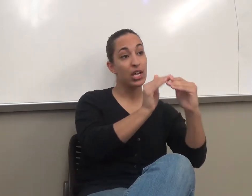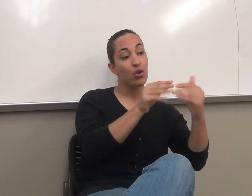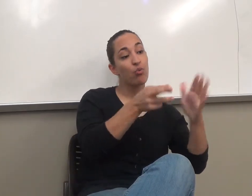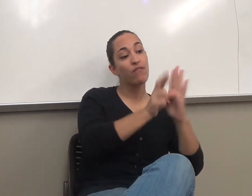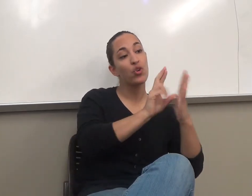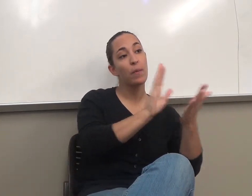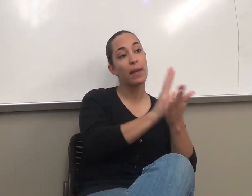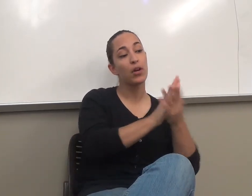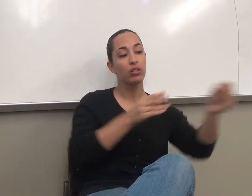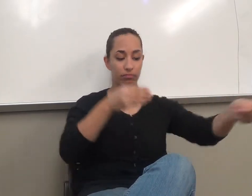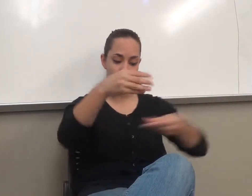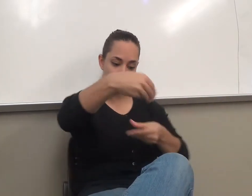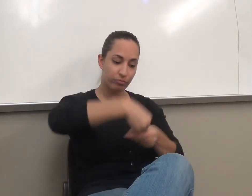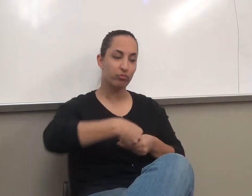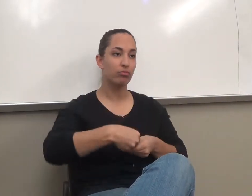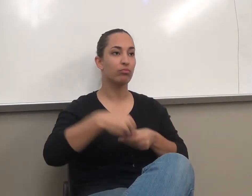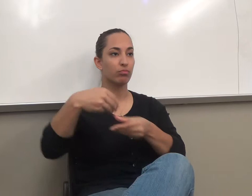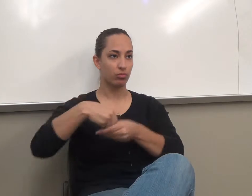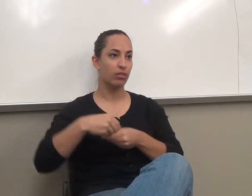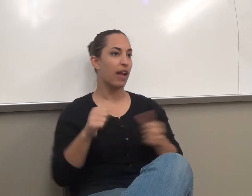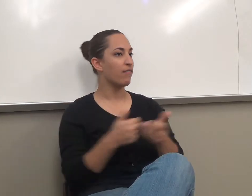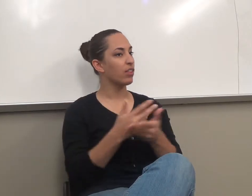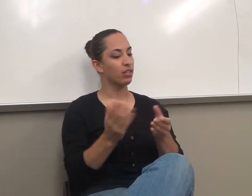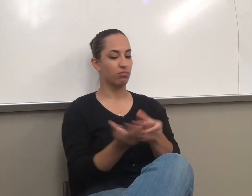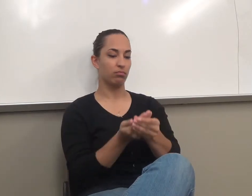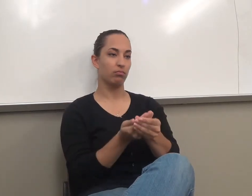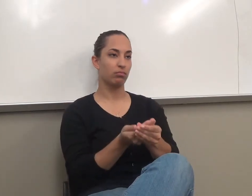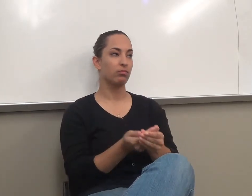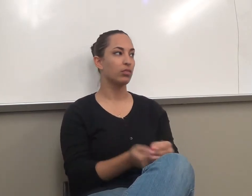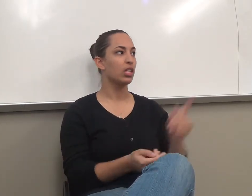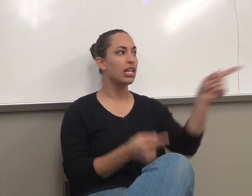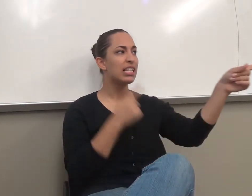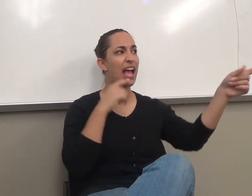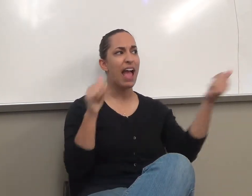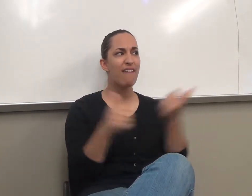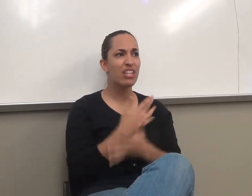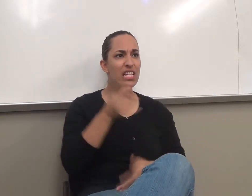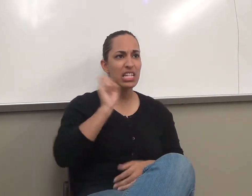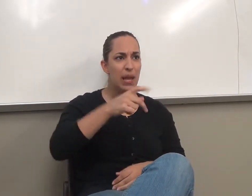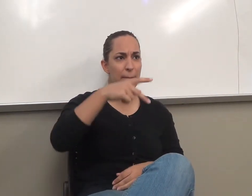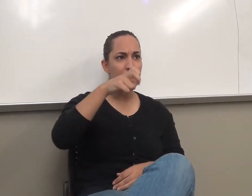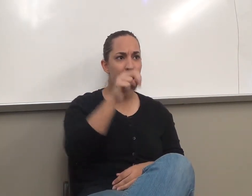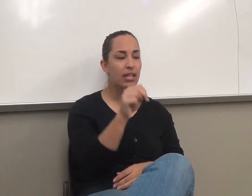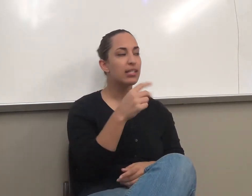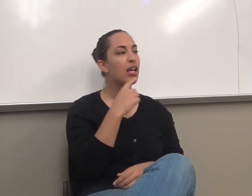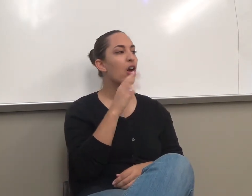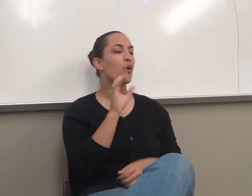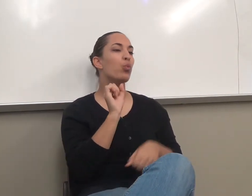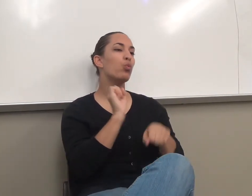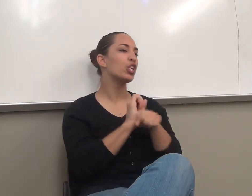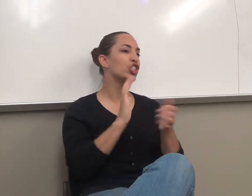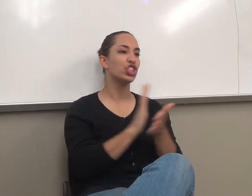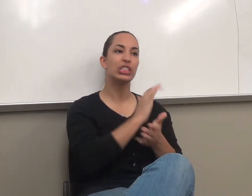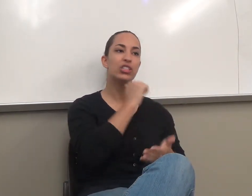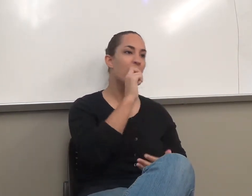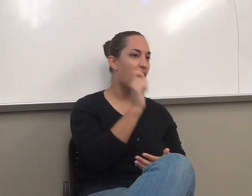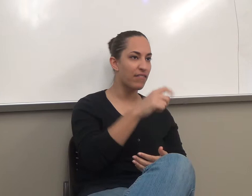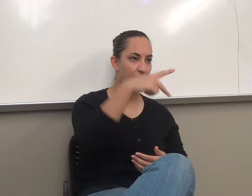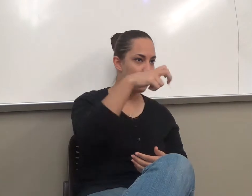Does everything have to be in pen other than the final? The worksheet doesn't. Okay. And obviously your drafts don't. Okay. Yeah, I was just you curious,